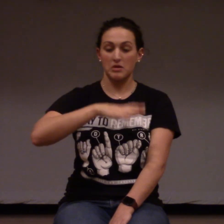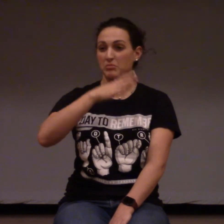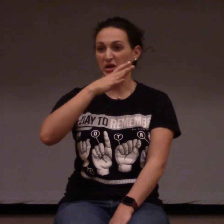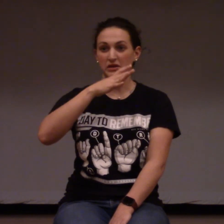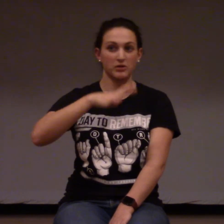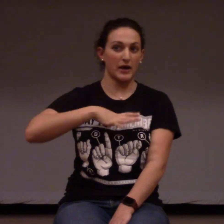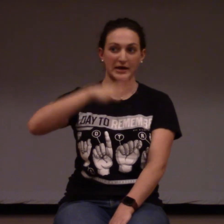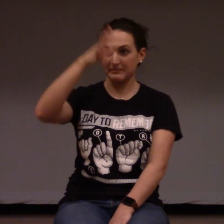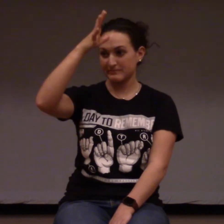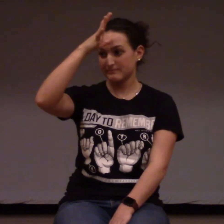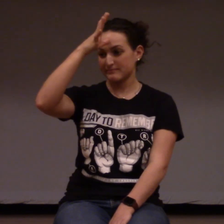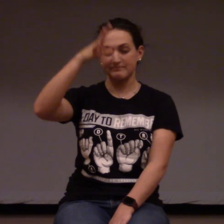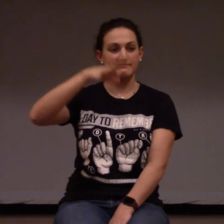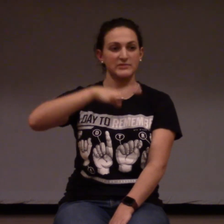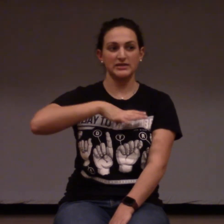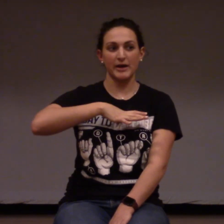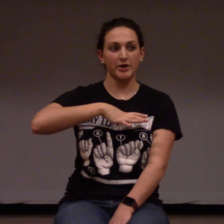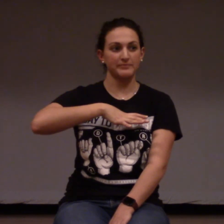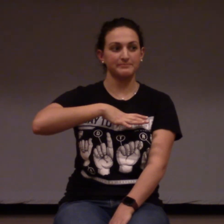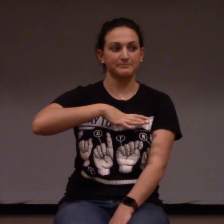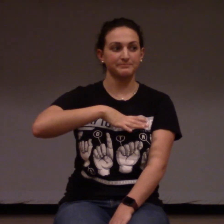But either way, doesn't matter.